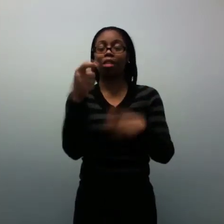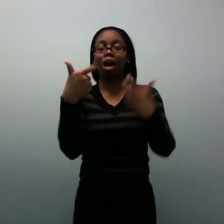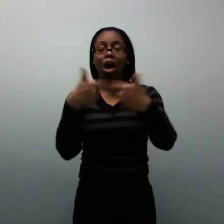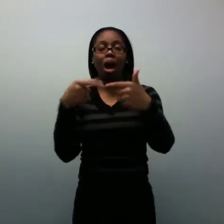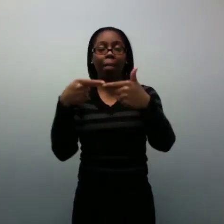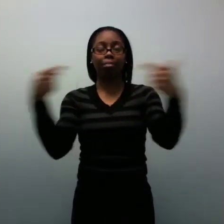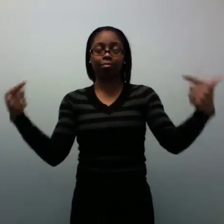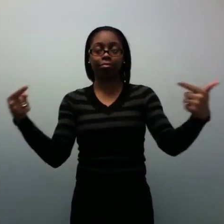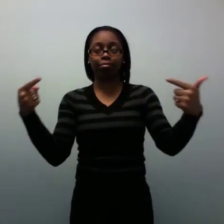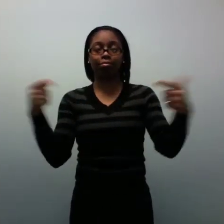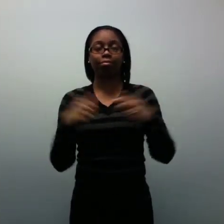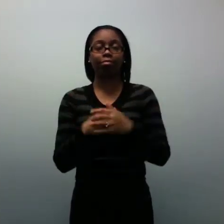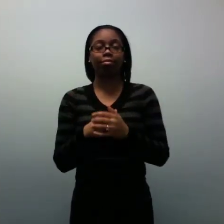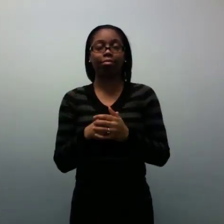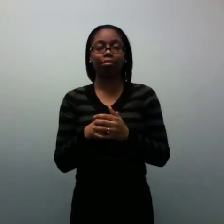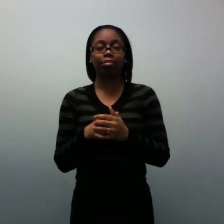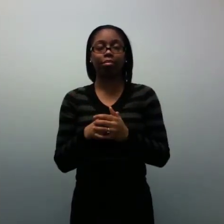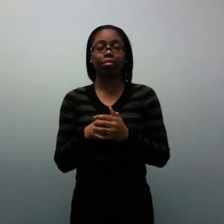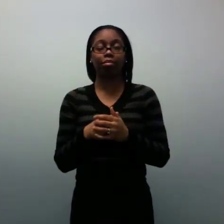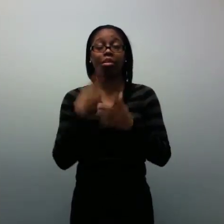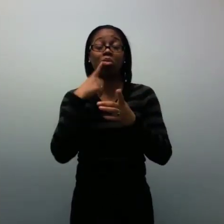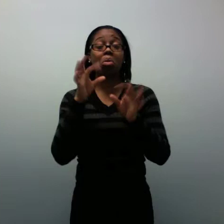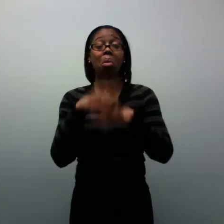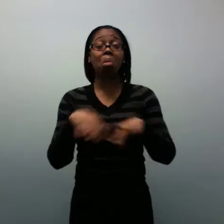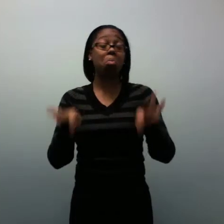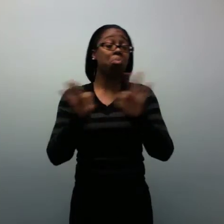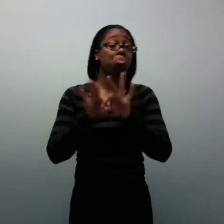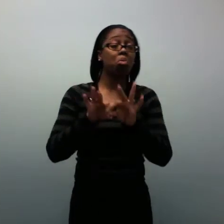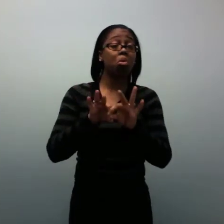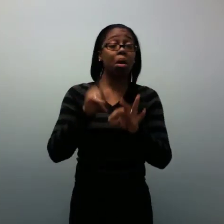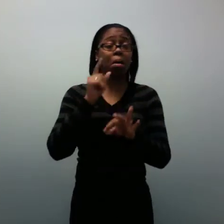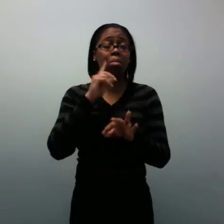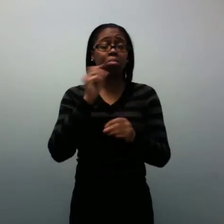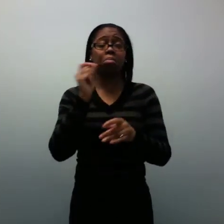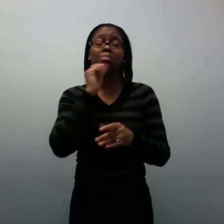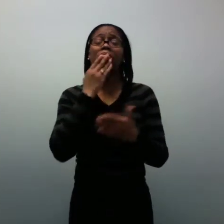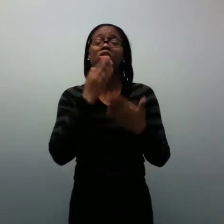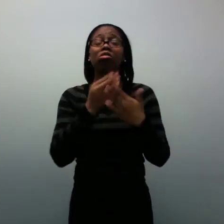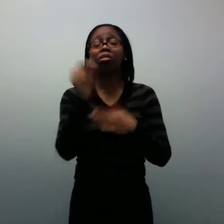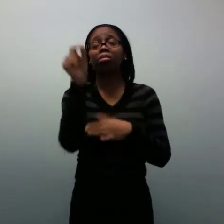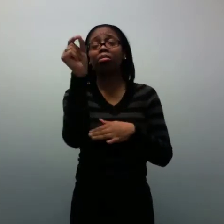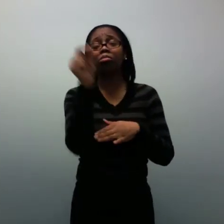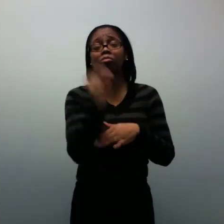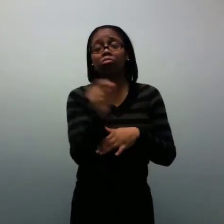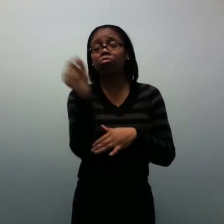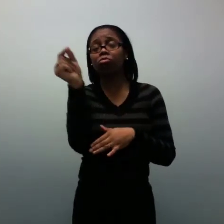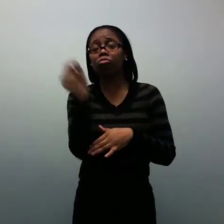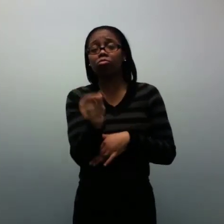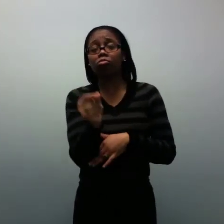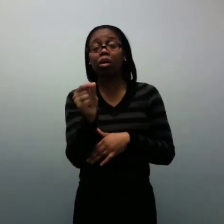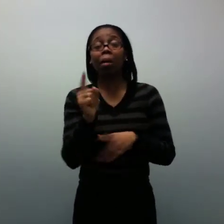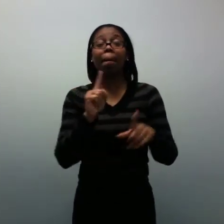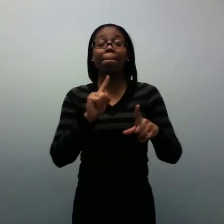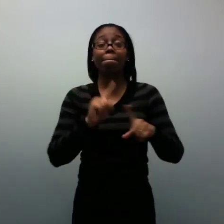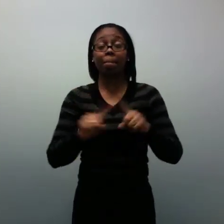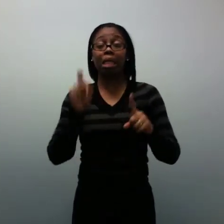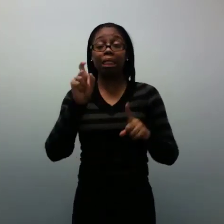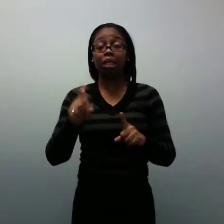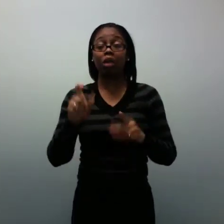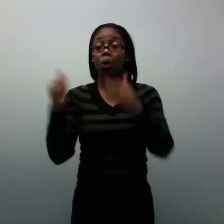go through. In case you need to make a little curvy, that's okay. It needs to be straight, but it must go from corner to corner to corner